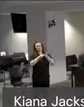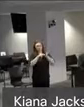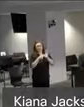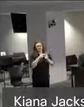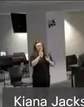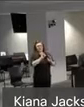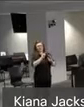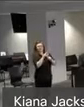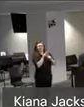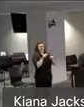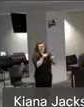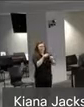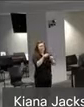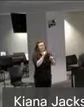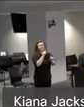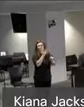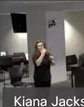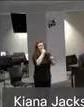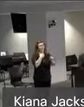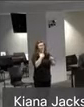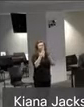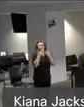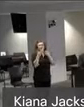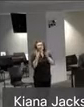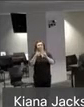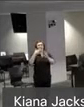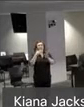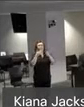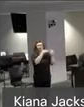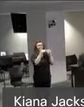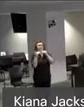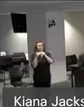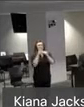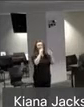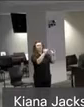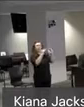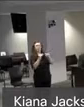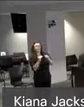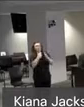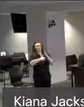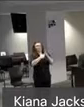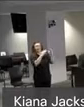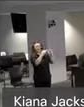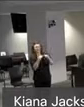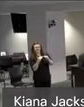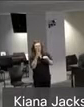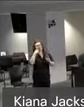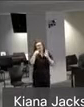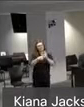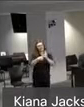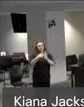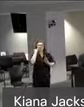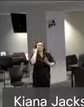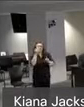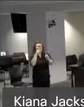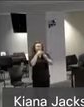generic equivalent down one copay level for the HRA and HMO plans. This means if you have a preferred drug,